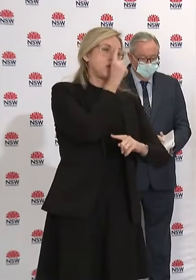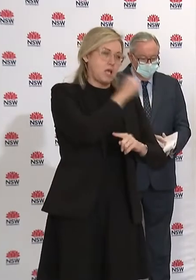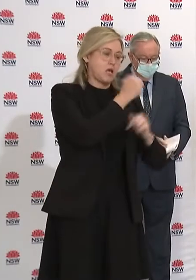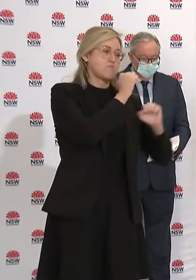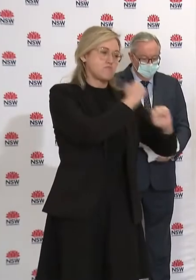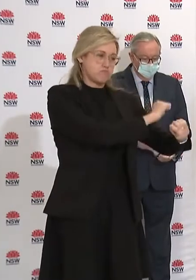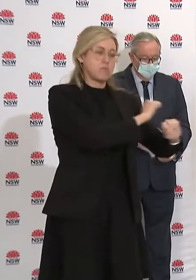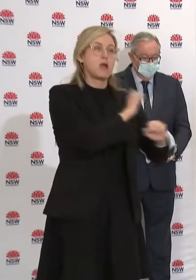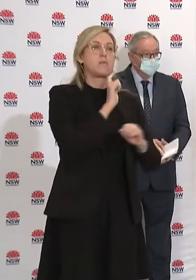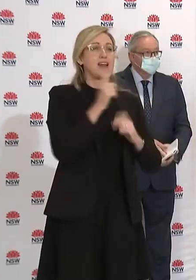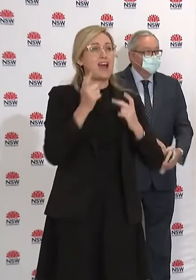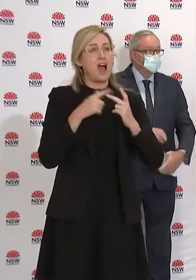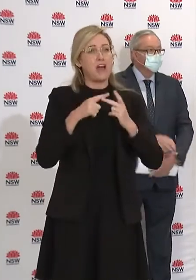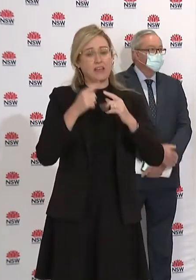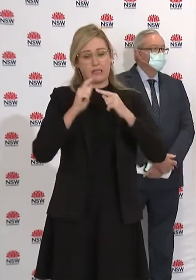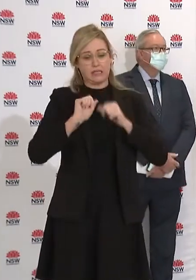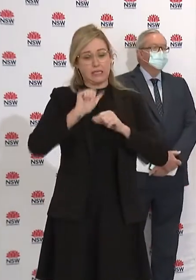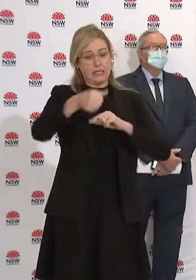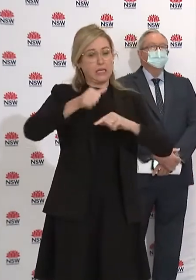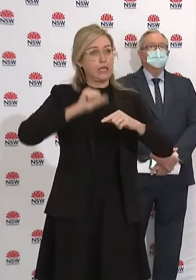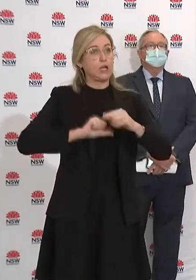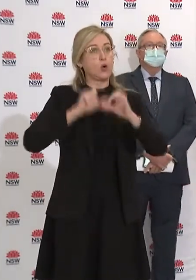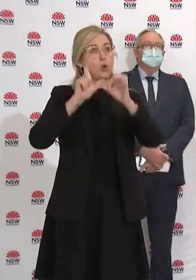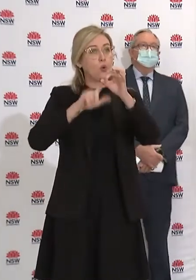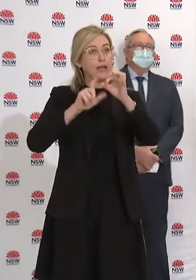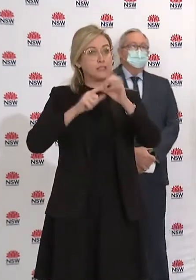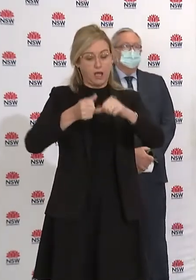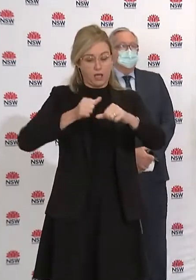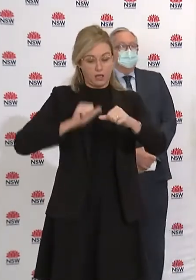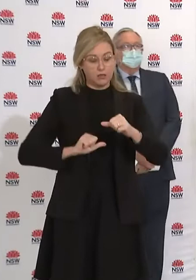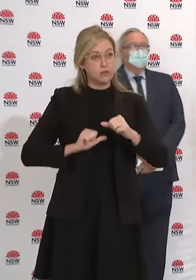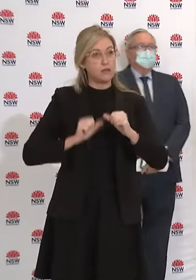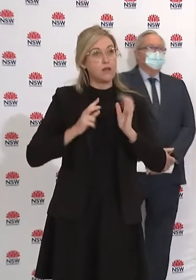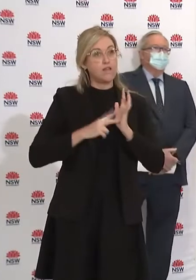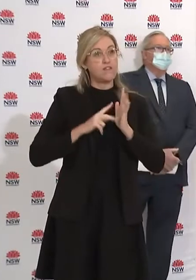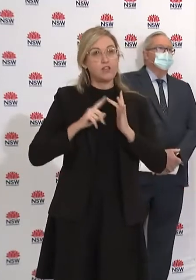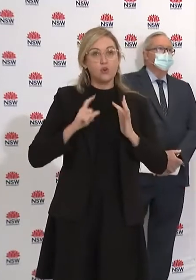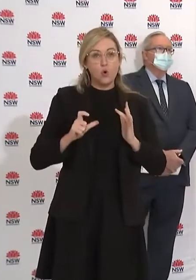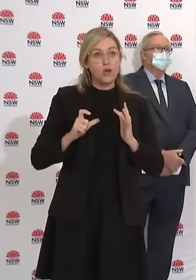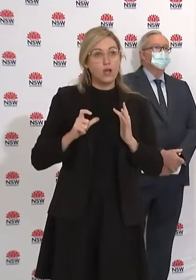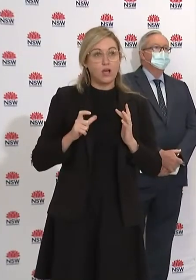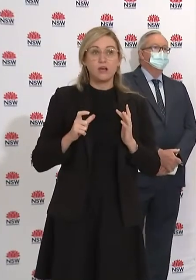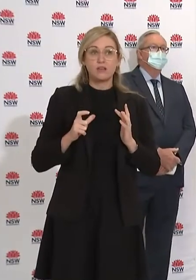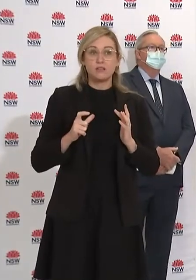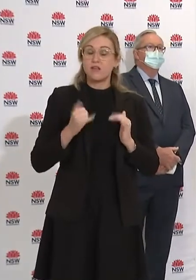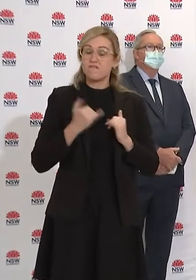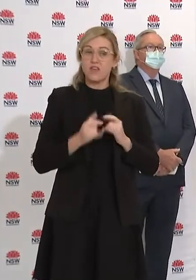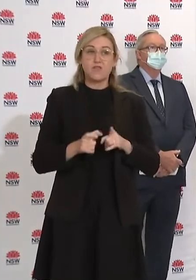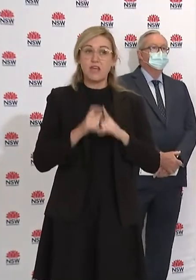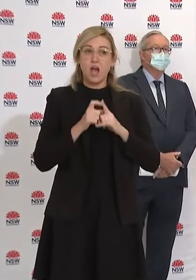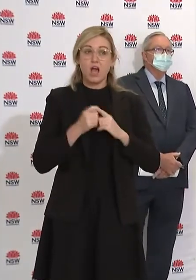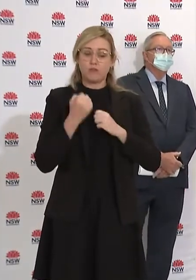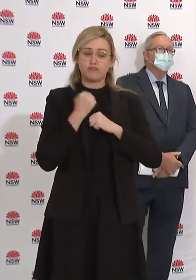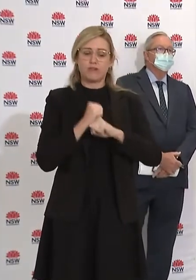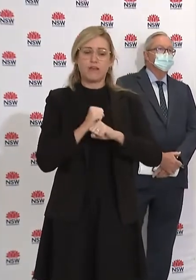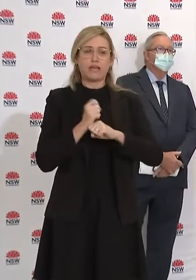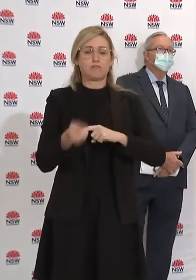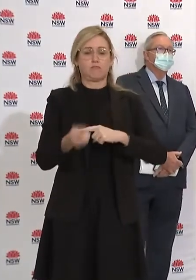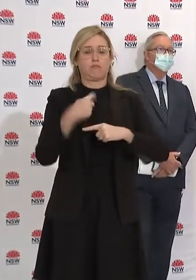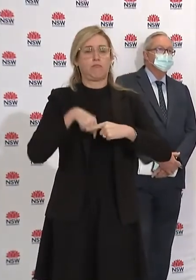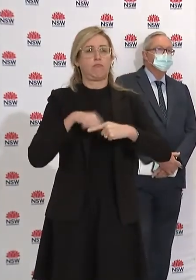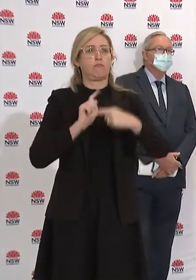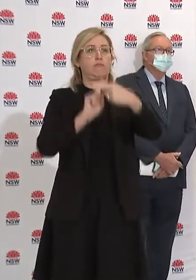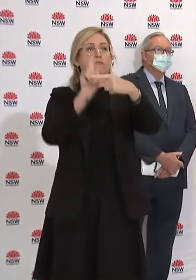is very difficult to contain the virus within any boundary because there's critical work,